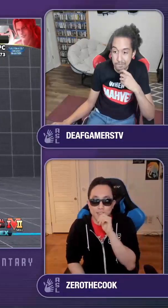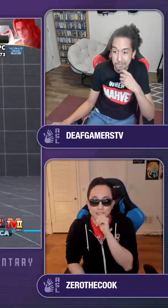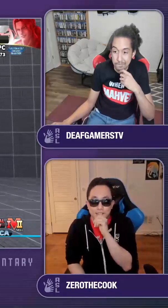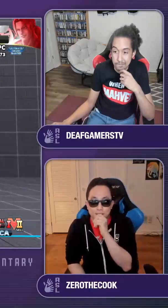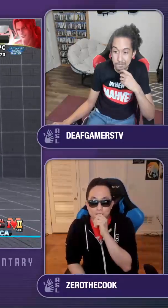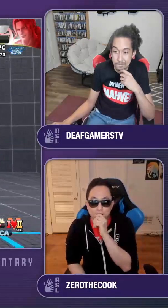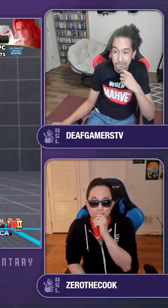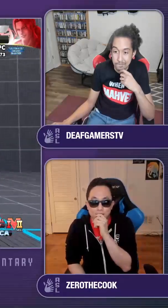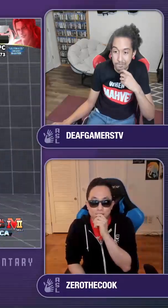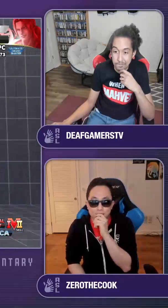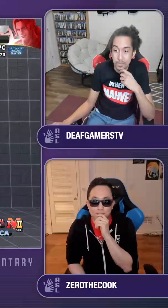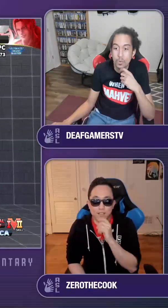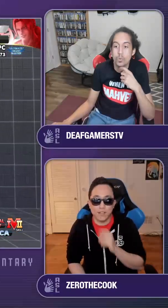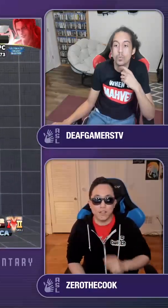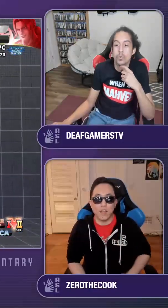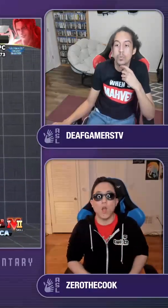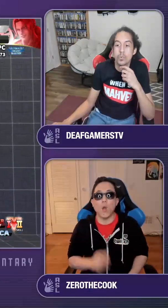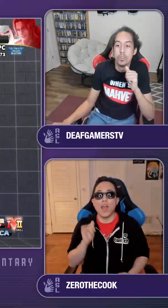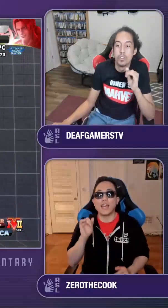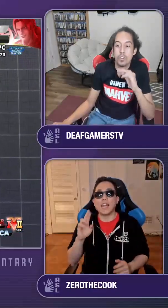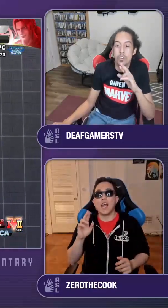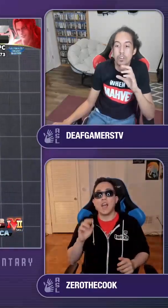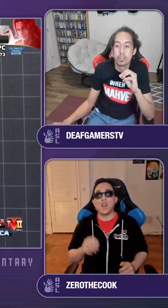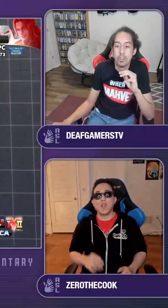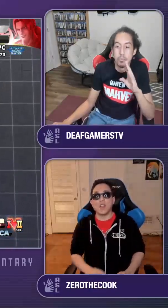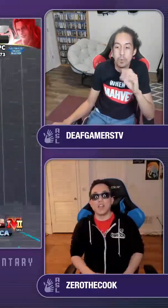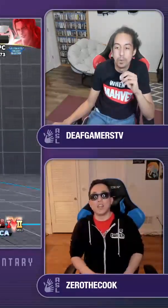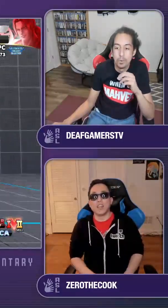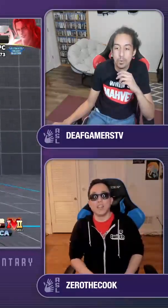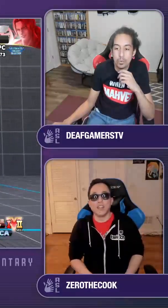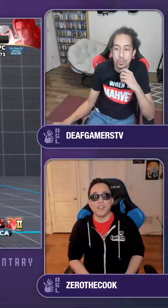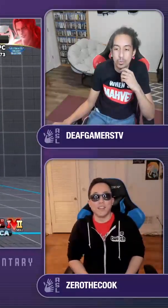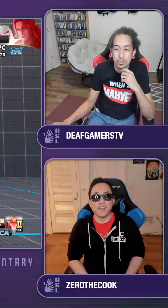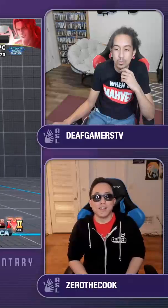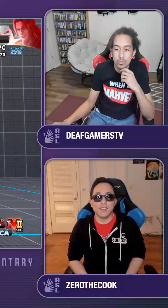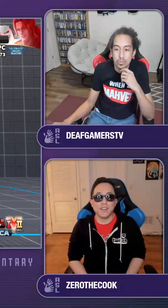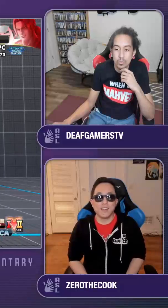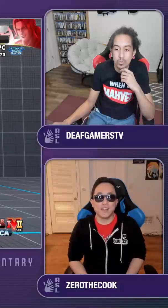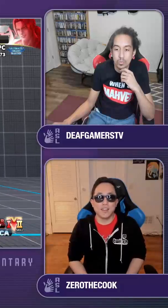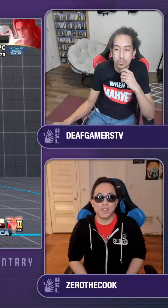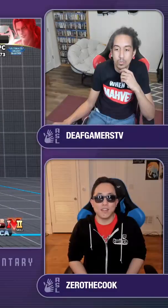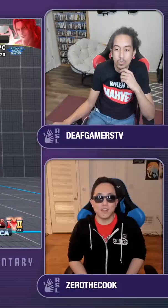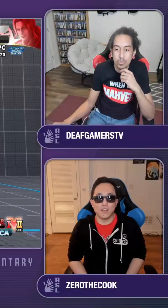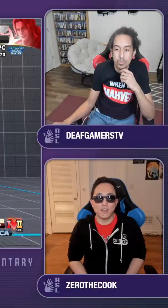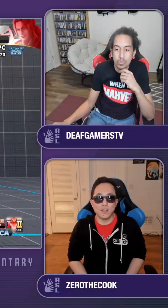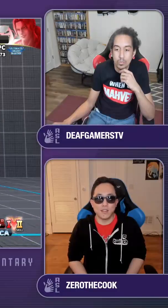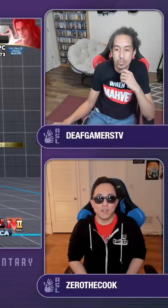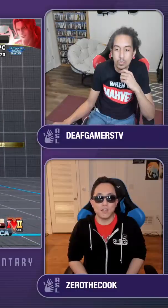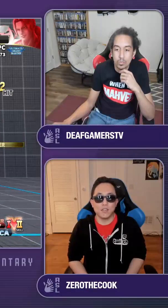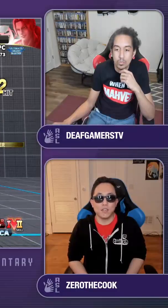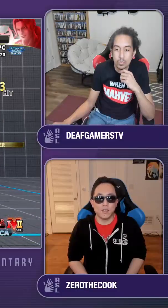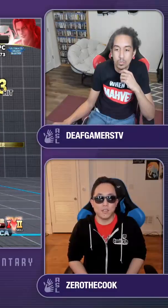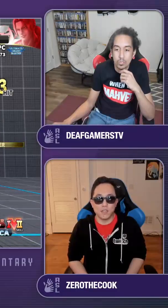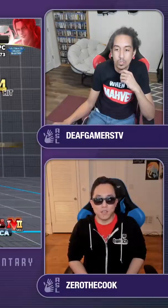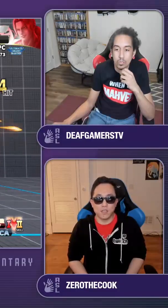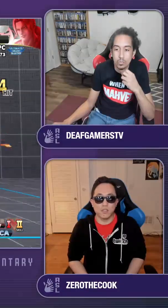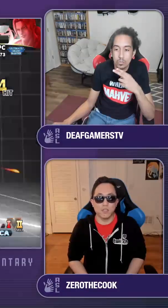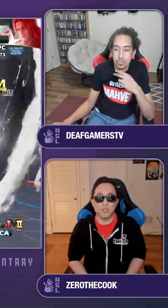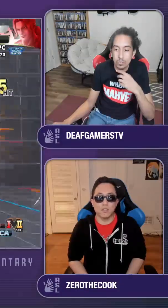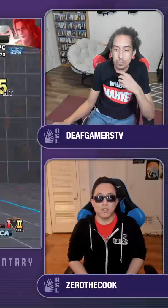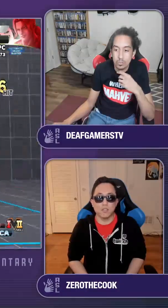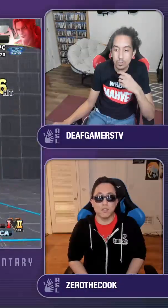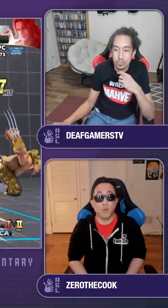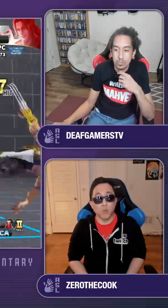Walk up throw. There you go. That's the stuff we want to see. Not a fat amount of damage, but good corner carry, and now the corner pressure